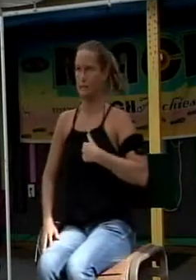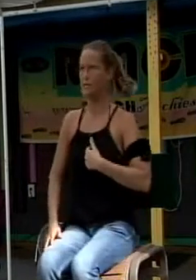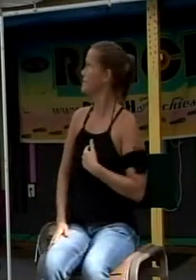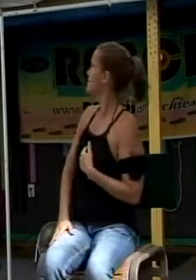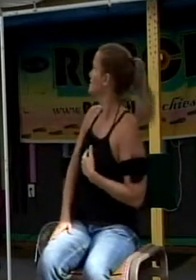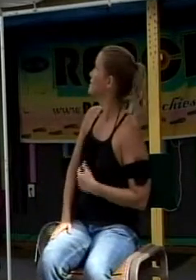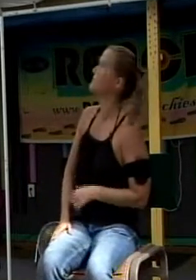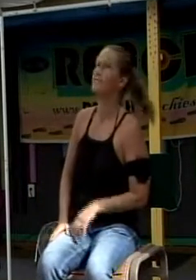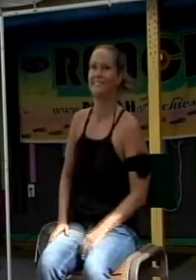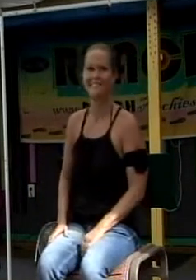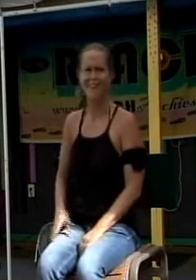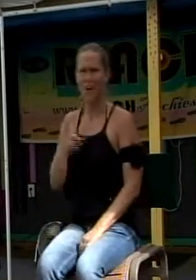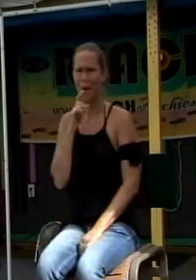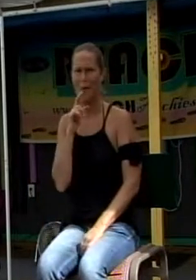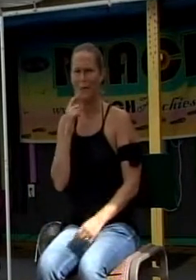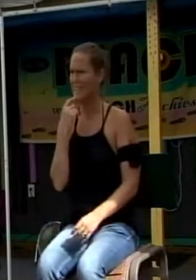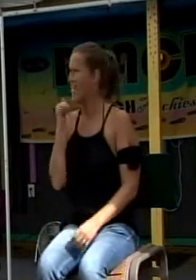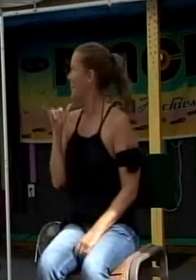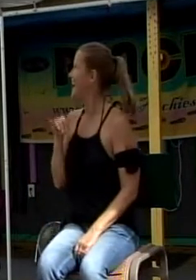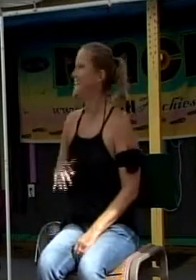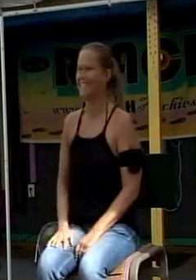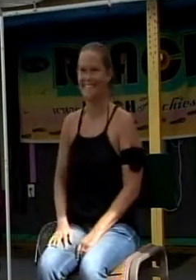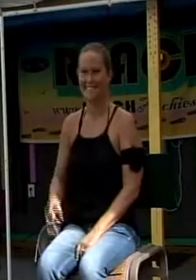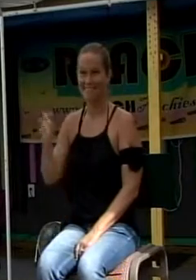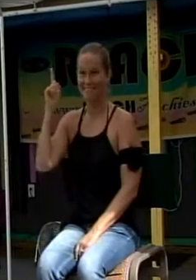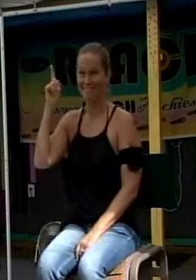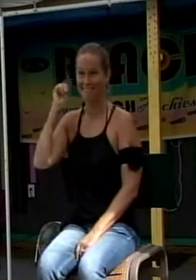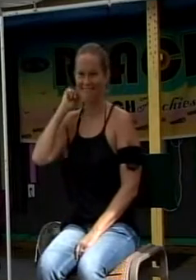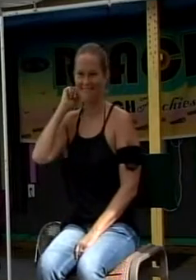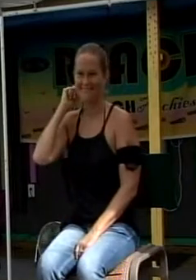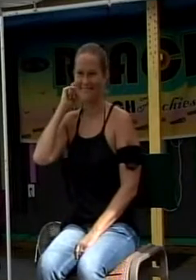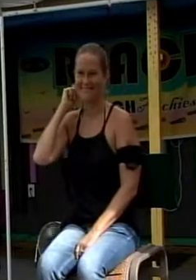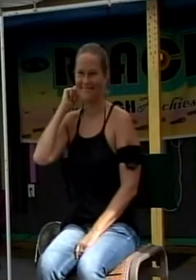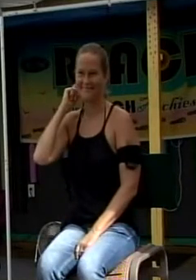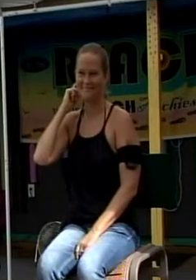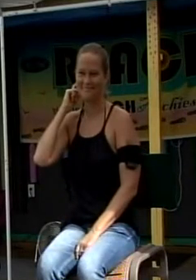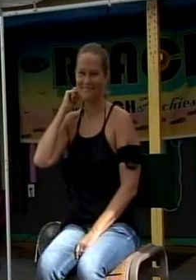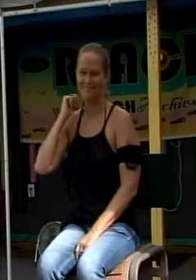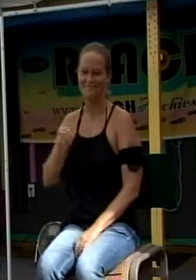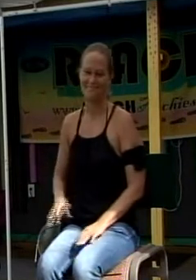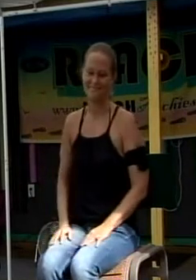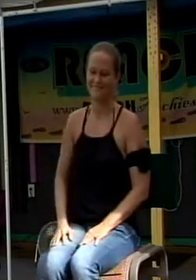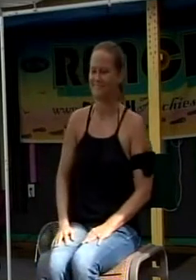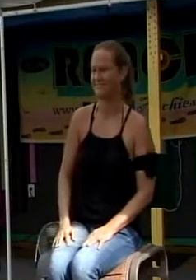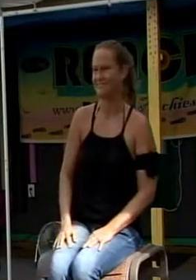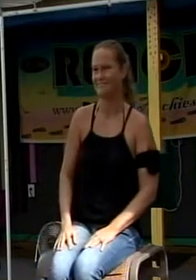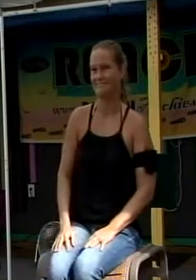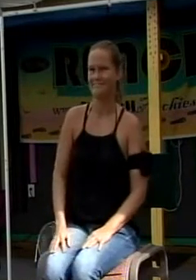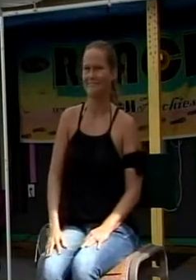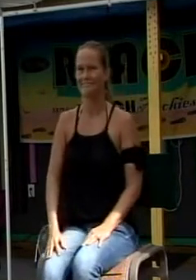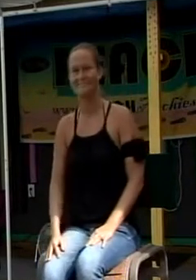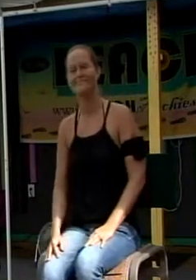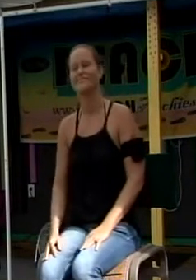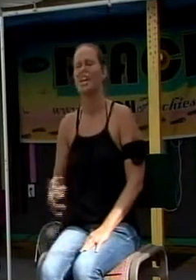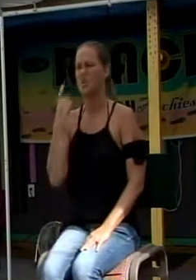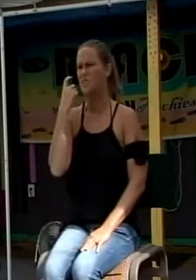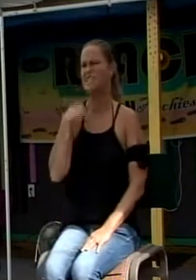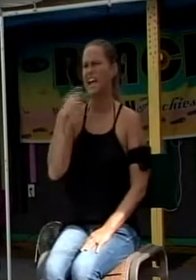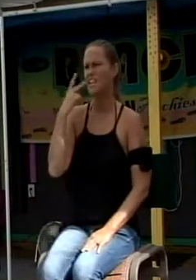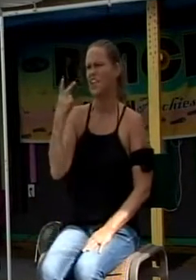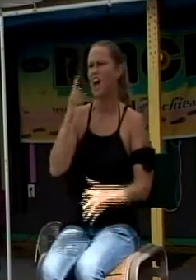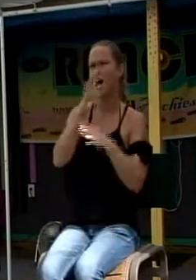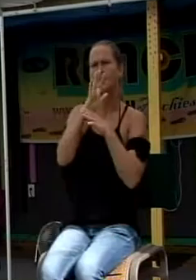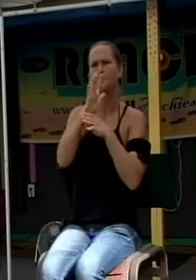you're real, do something. I heard it the other night on a movie. God, if you're real, do something. I don't know who God is. That was my biggest